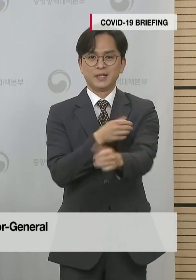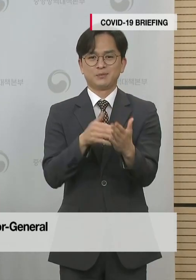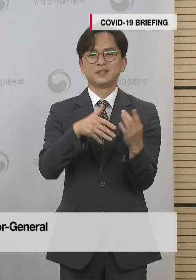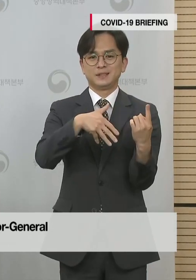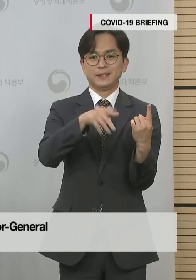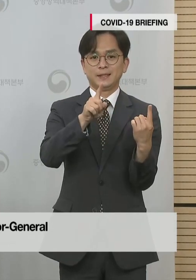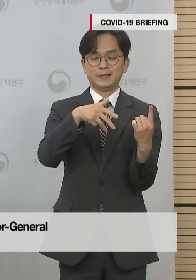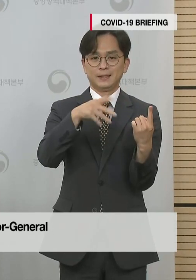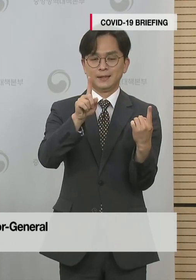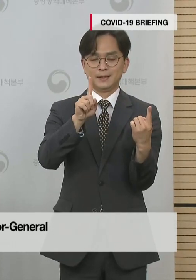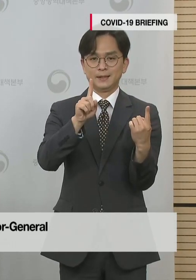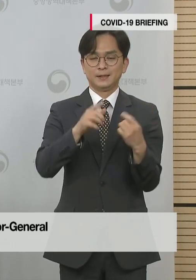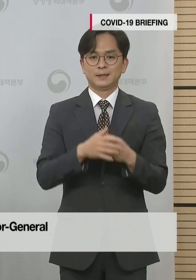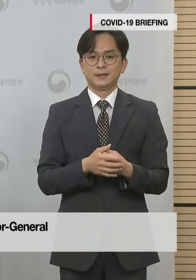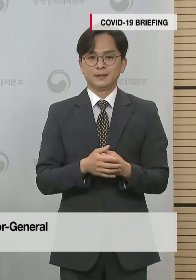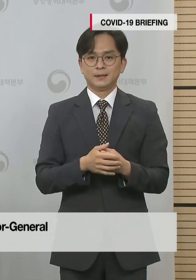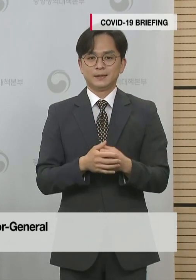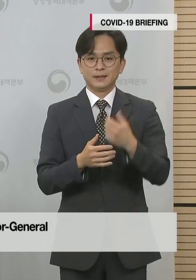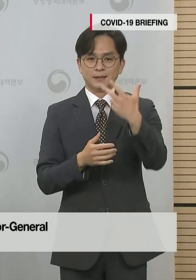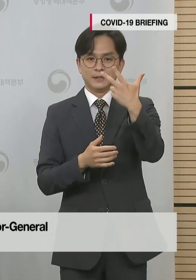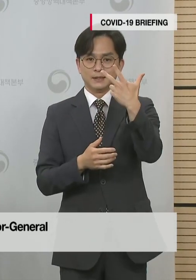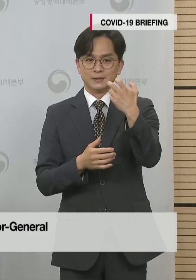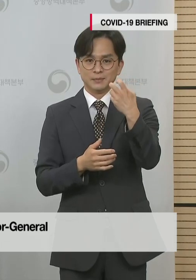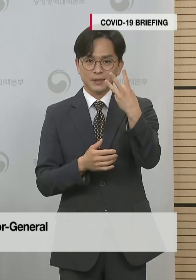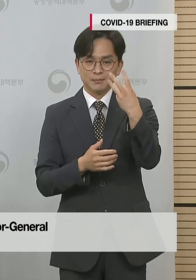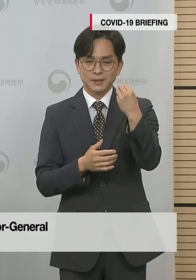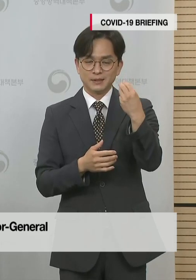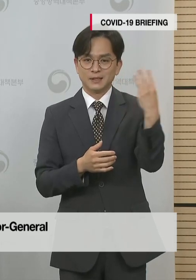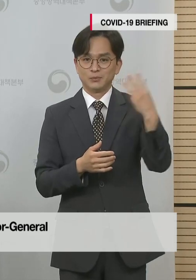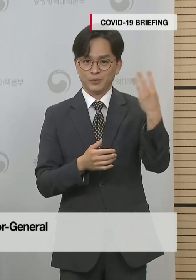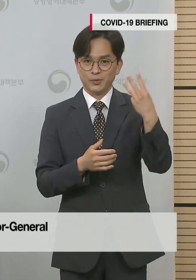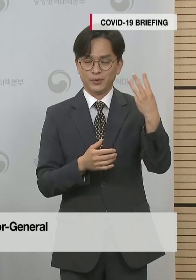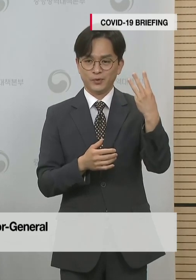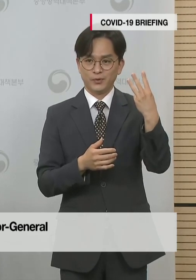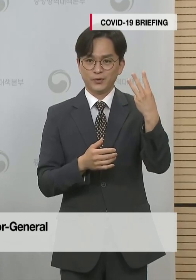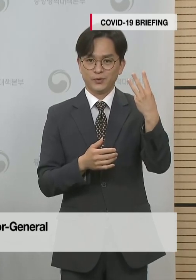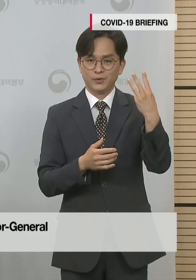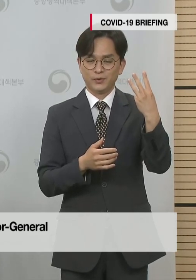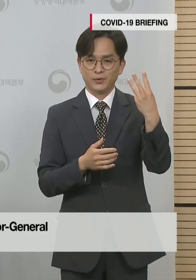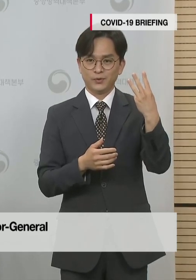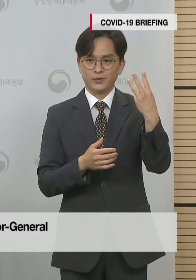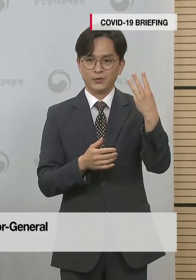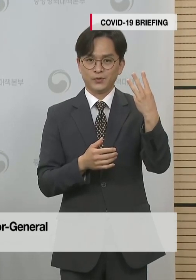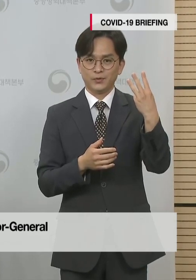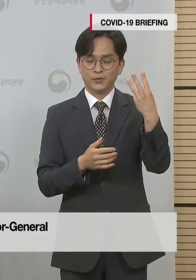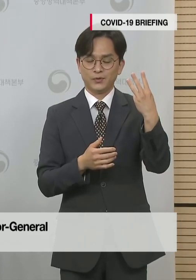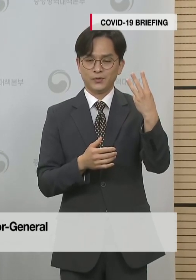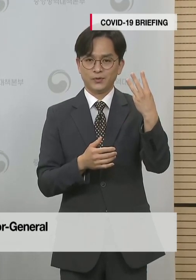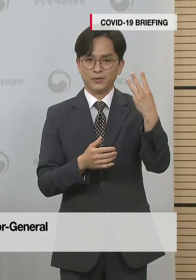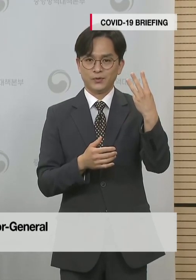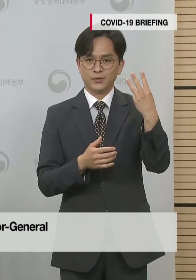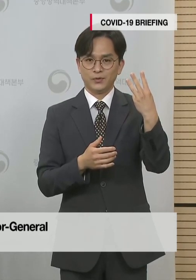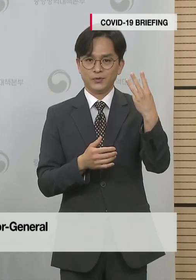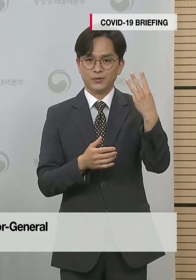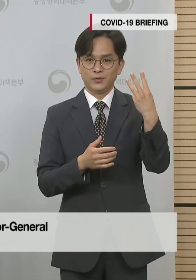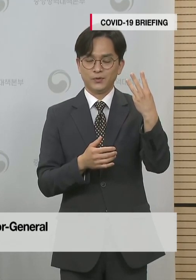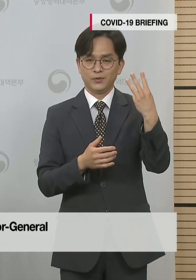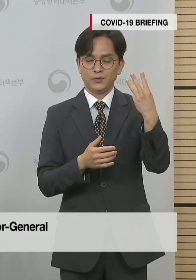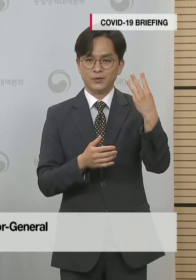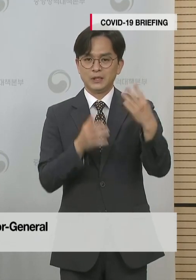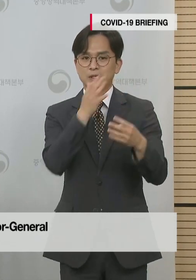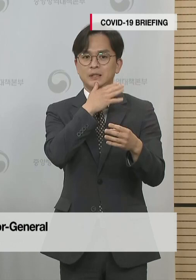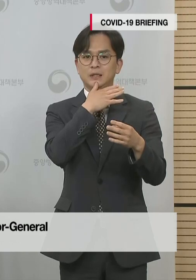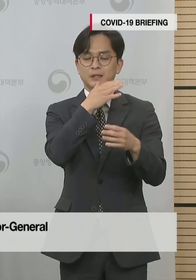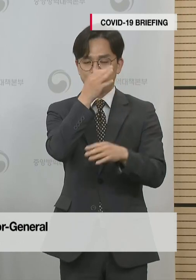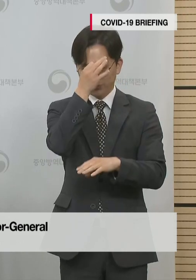the inoculations, we also are proceeding with that, and we also have more than 333,000 people receiving their